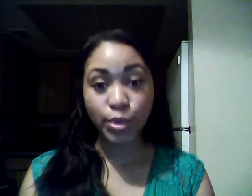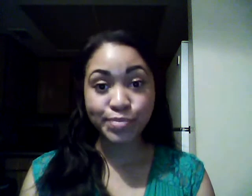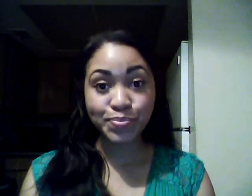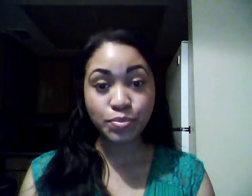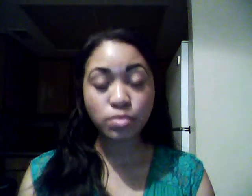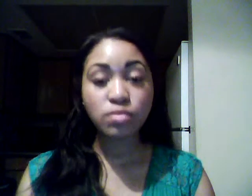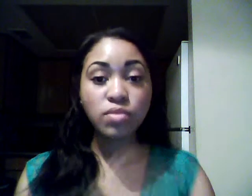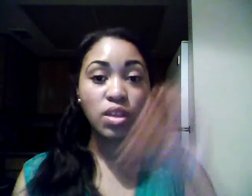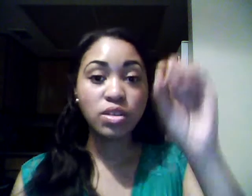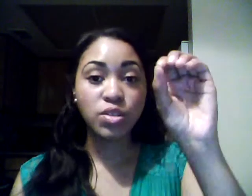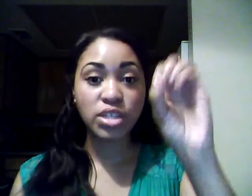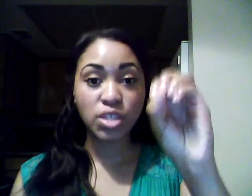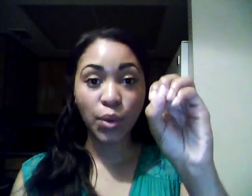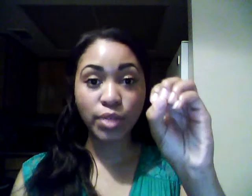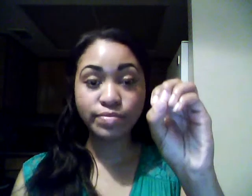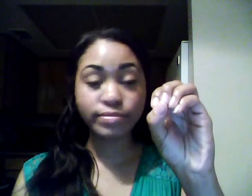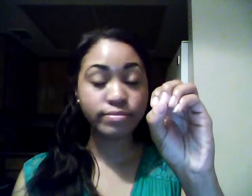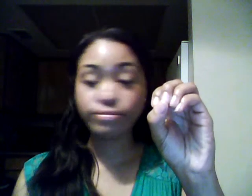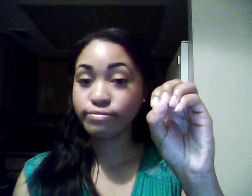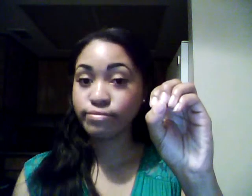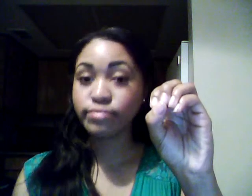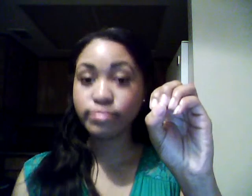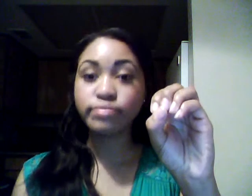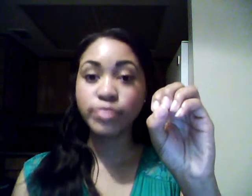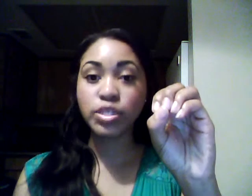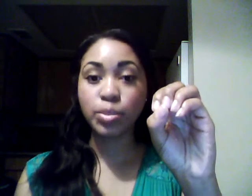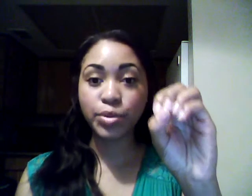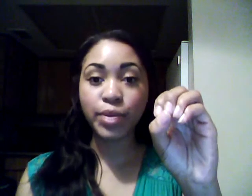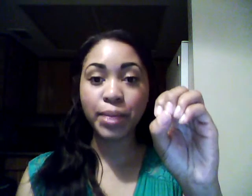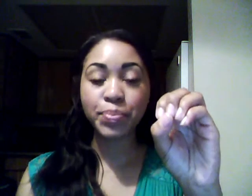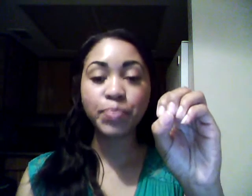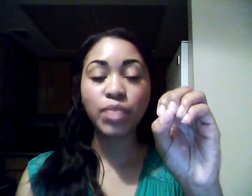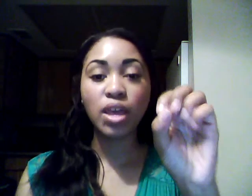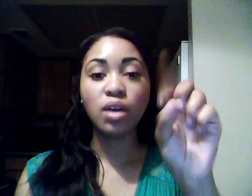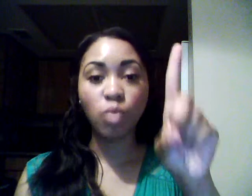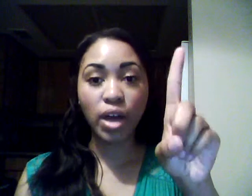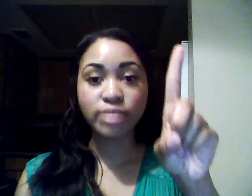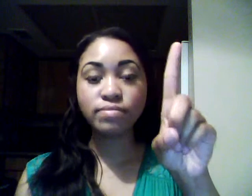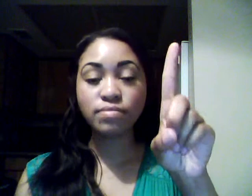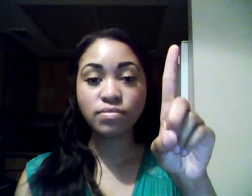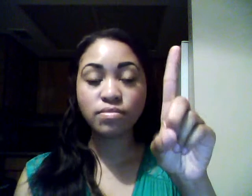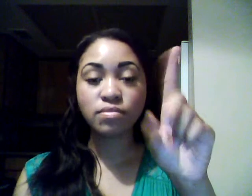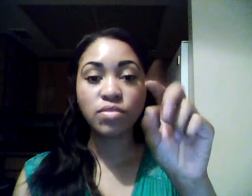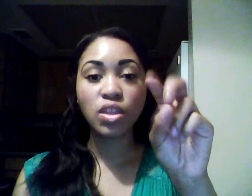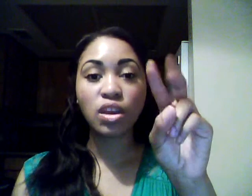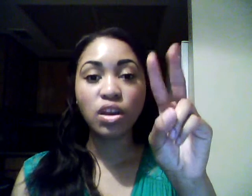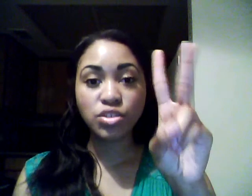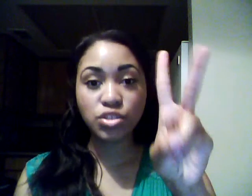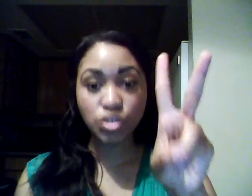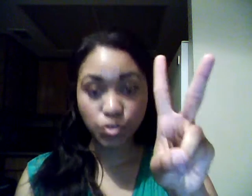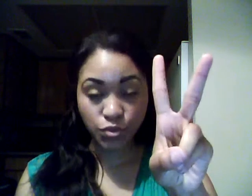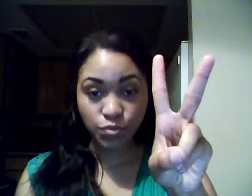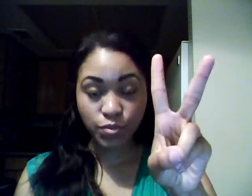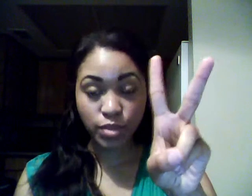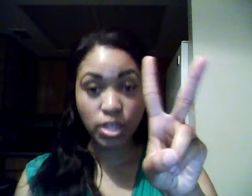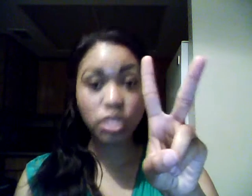0. So we've got 0. Pretty simple, right? 1, 2. This